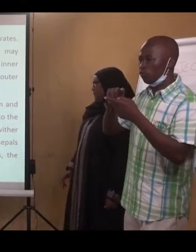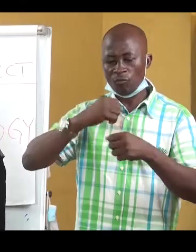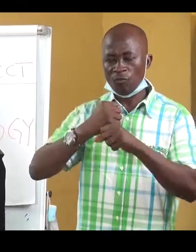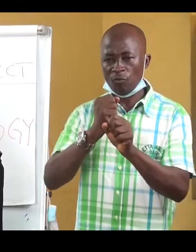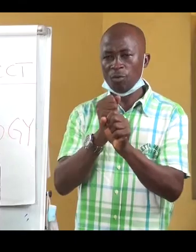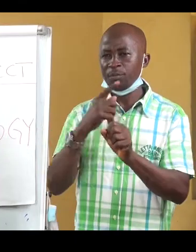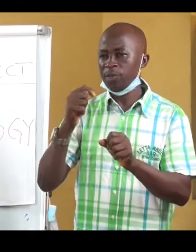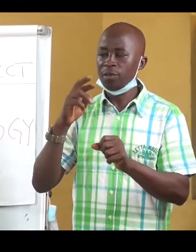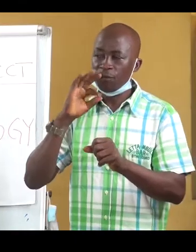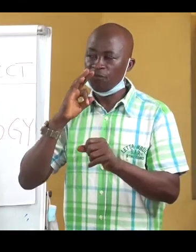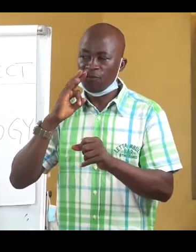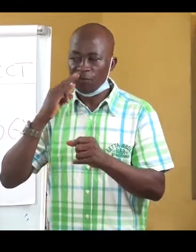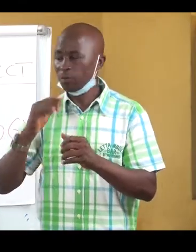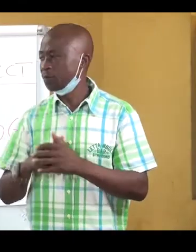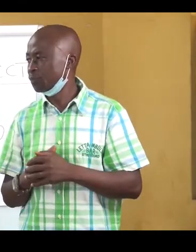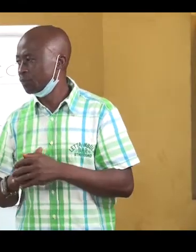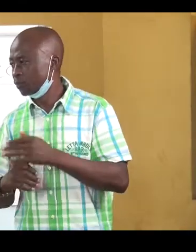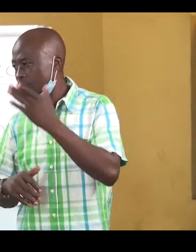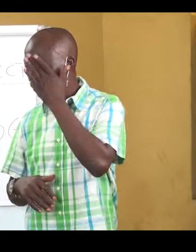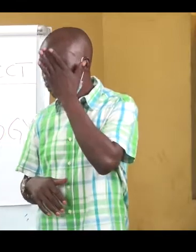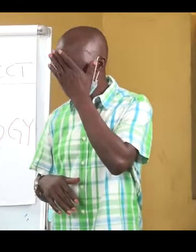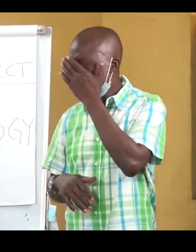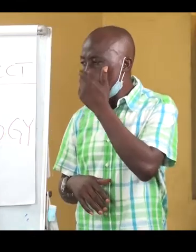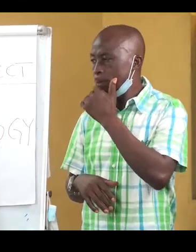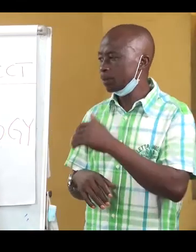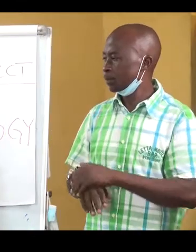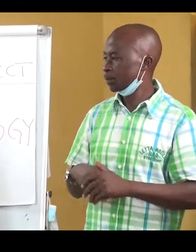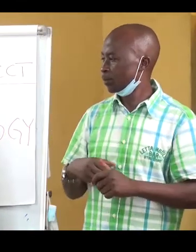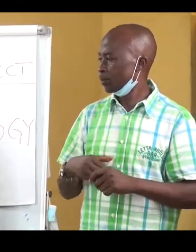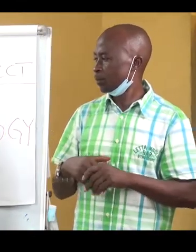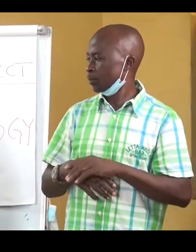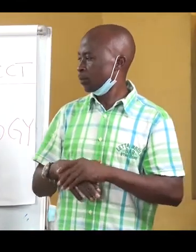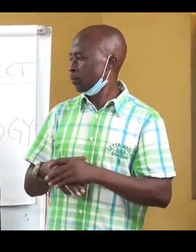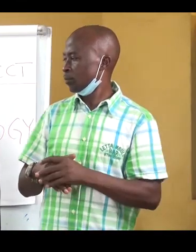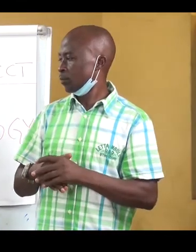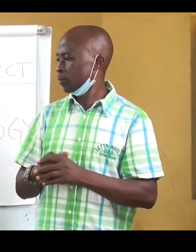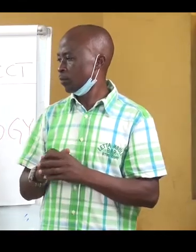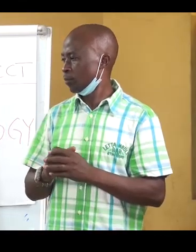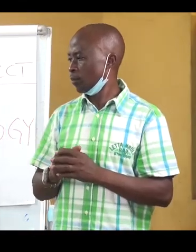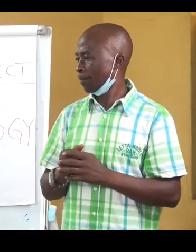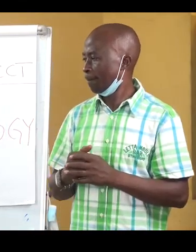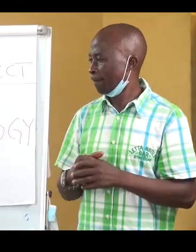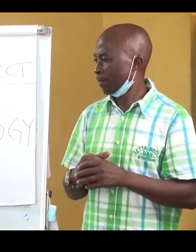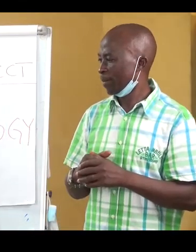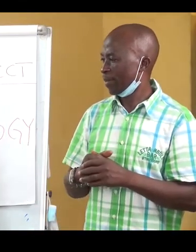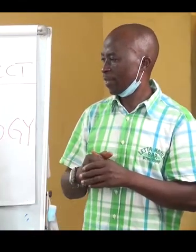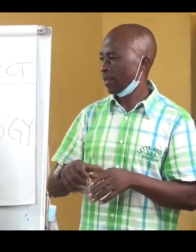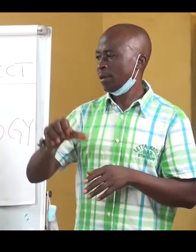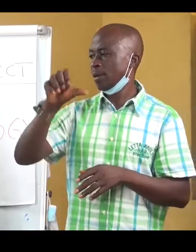and then style again. Style may remain in some plants like Pride of Barbados. Style, that is the female part. So in Pride of Barbados,